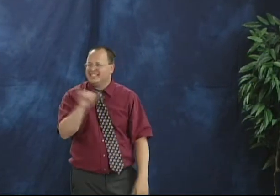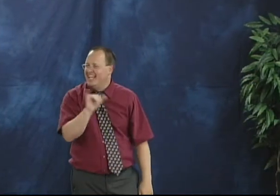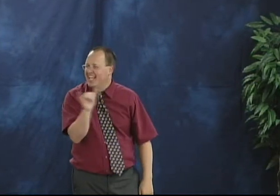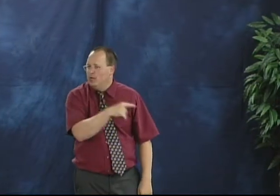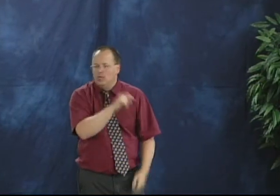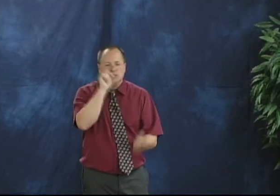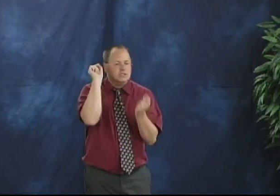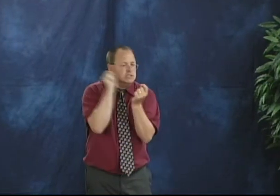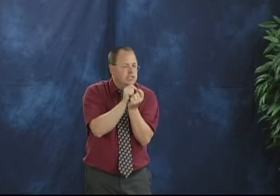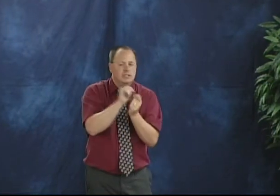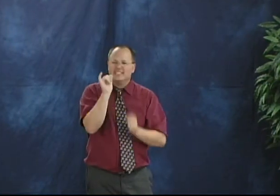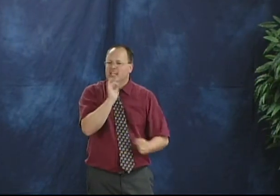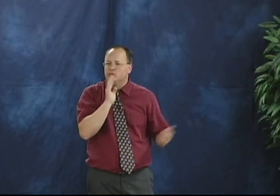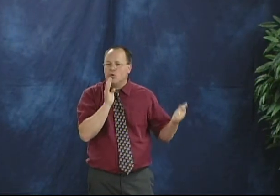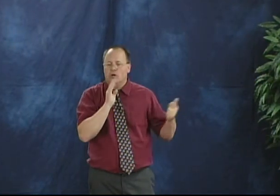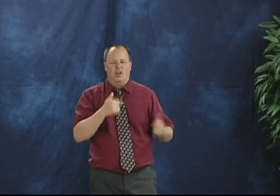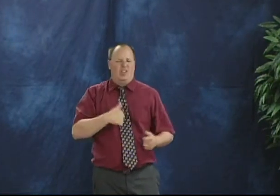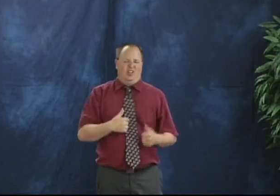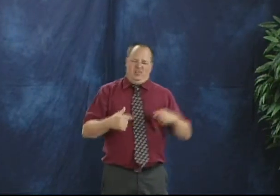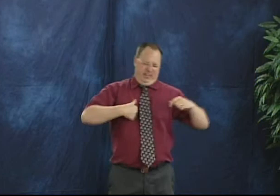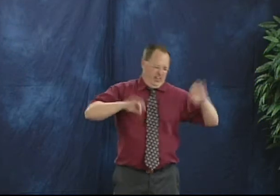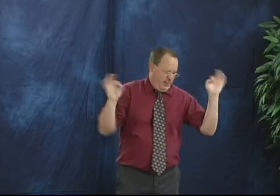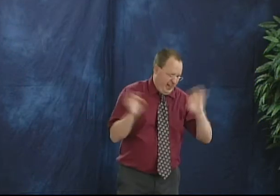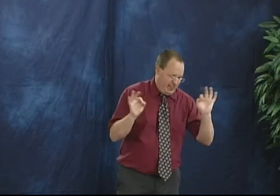an end to anything in ourselves.